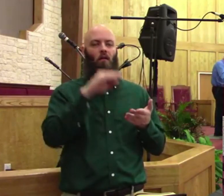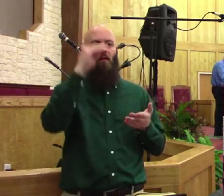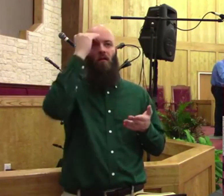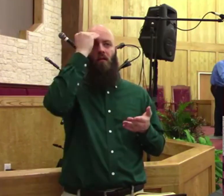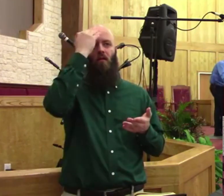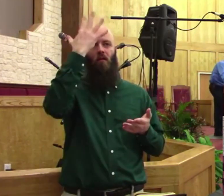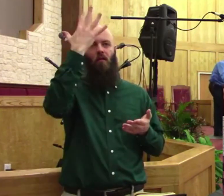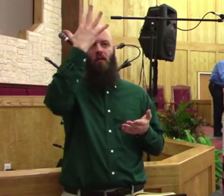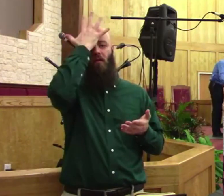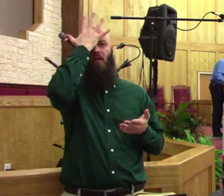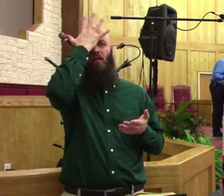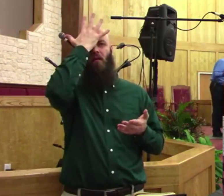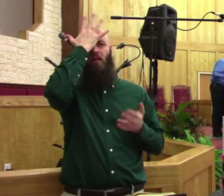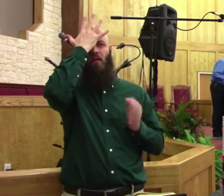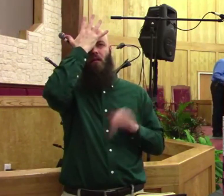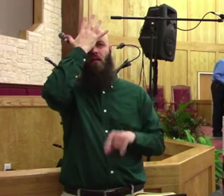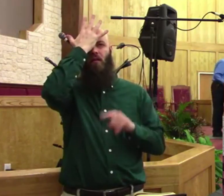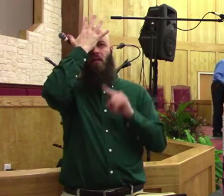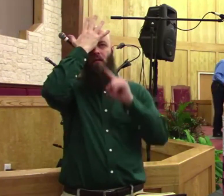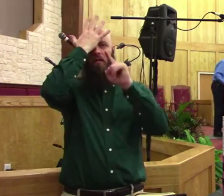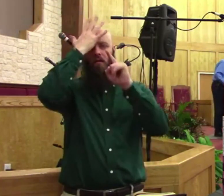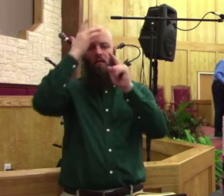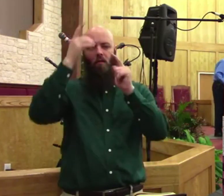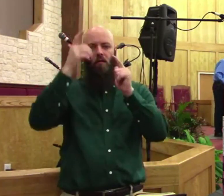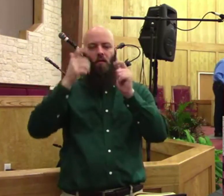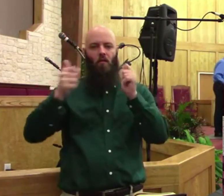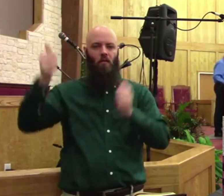God rules all.